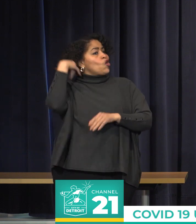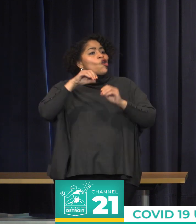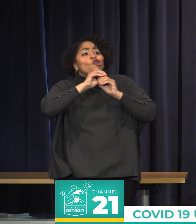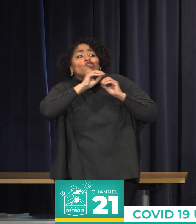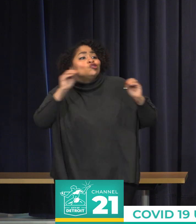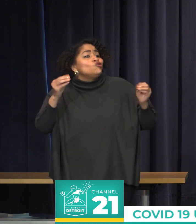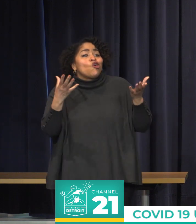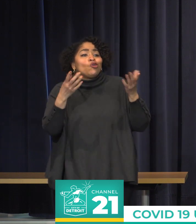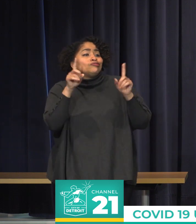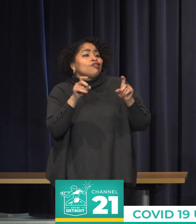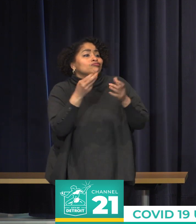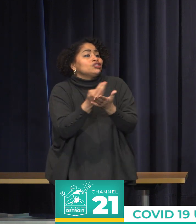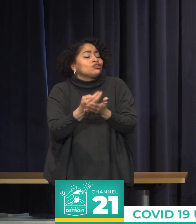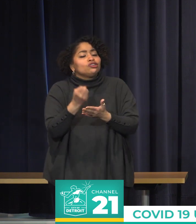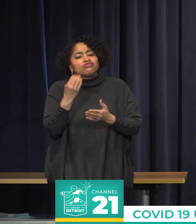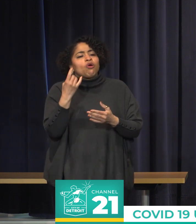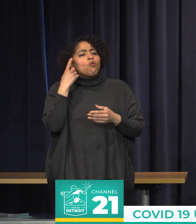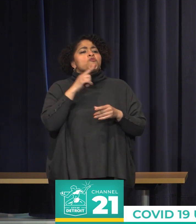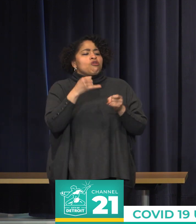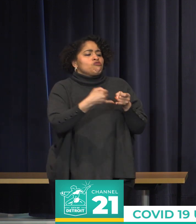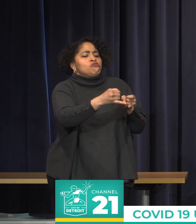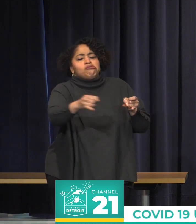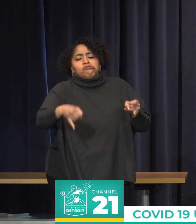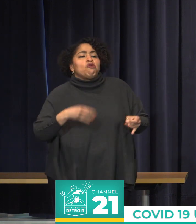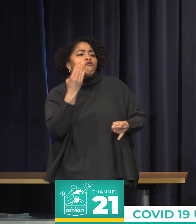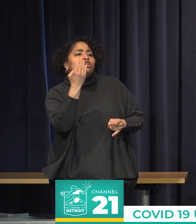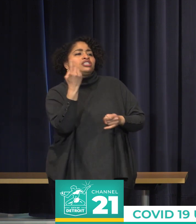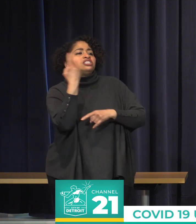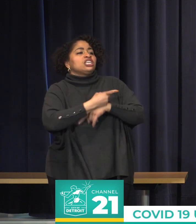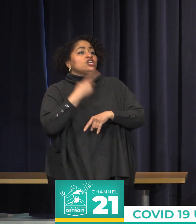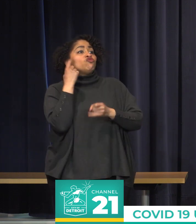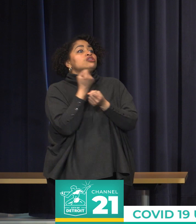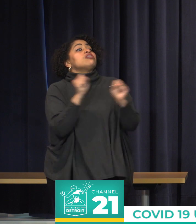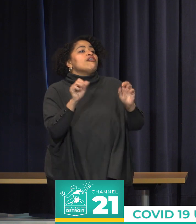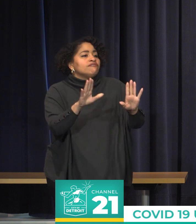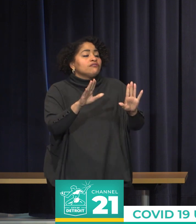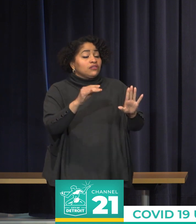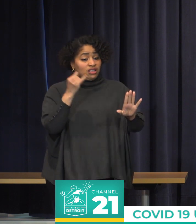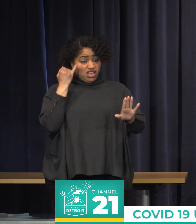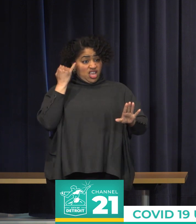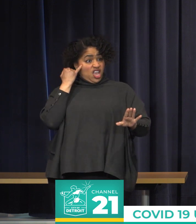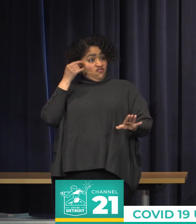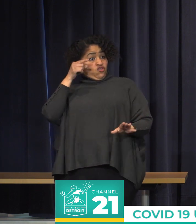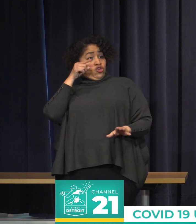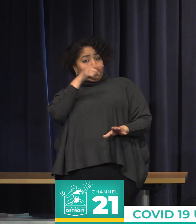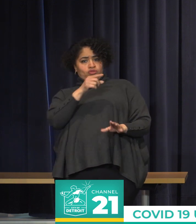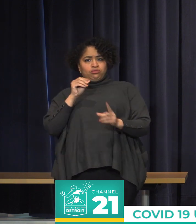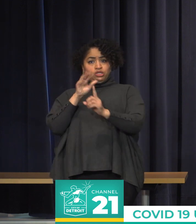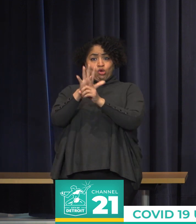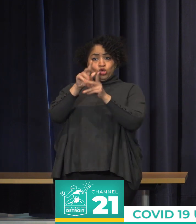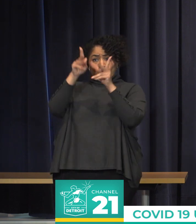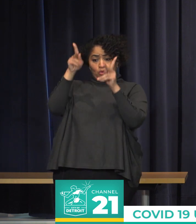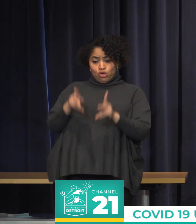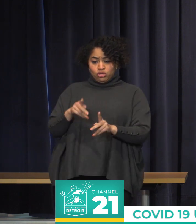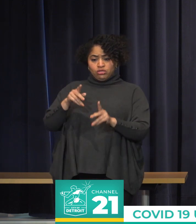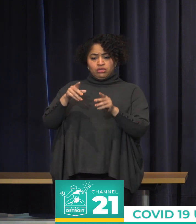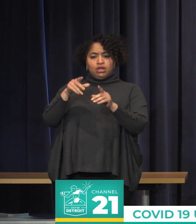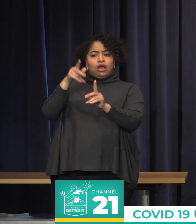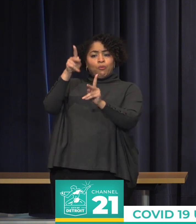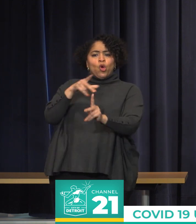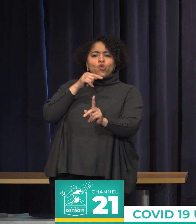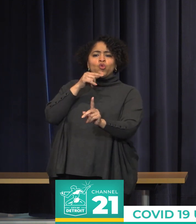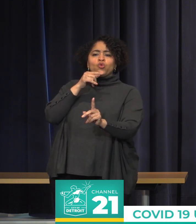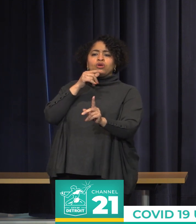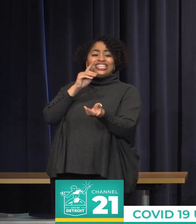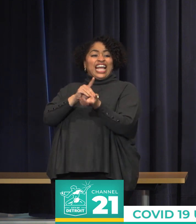days to be safe. If you've been exposed to somebody who a doctor has ordered a COVID-19